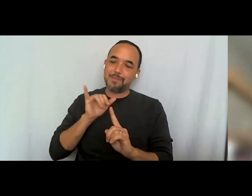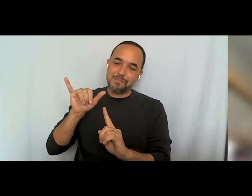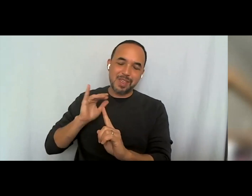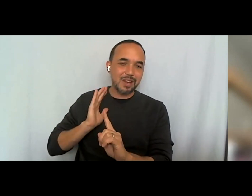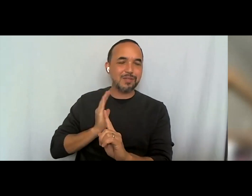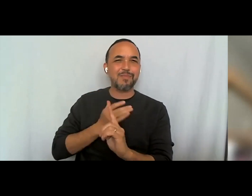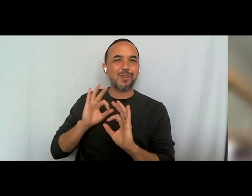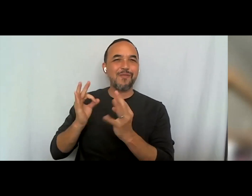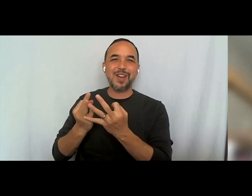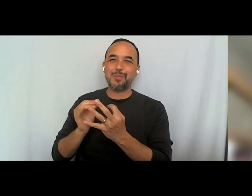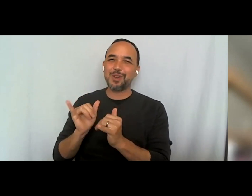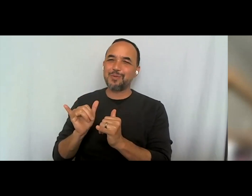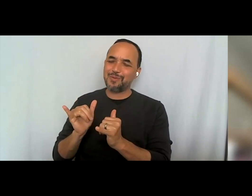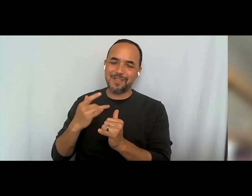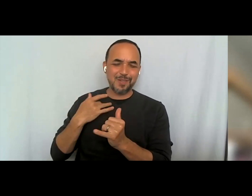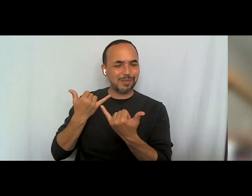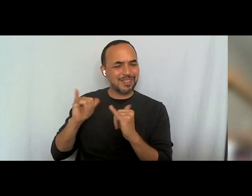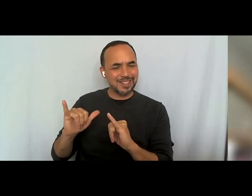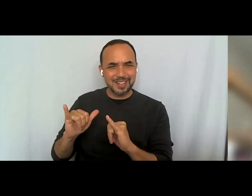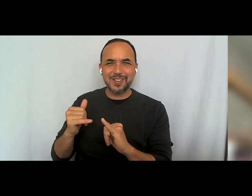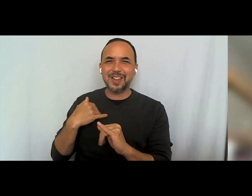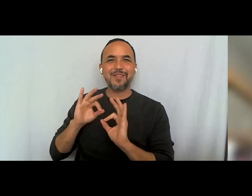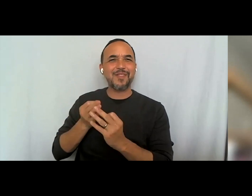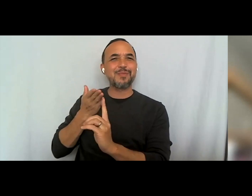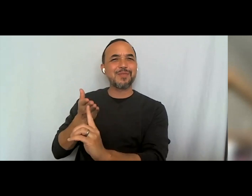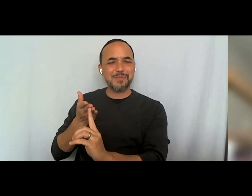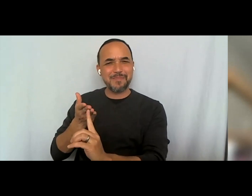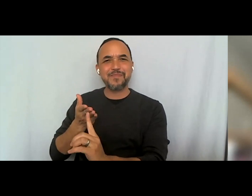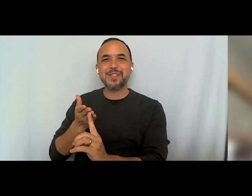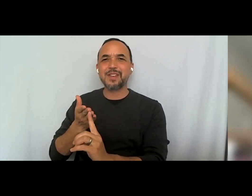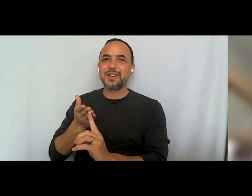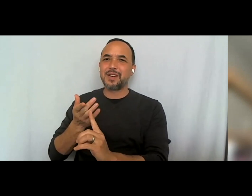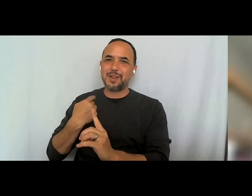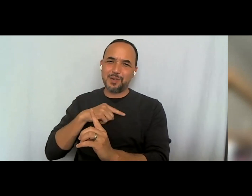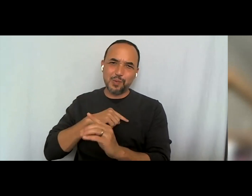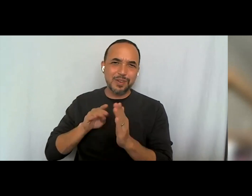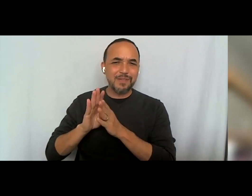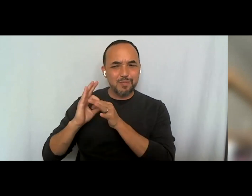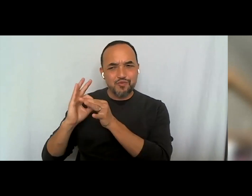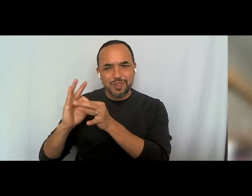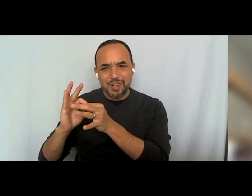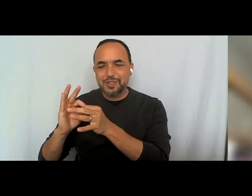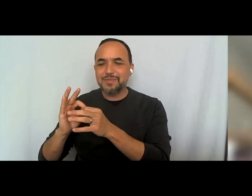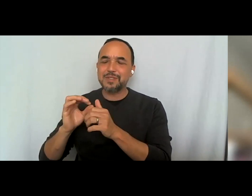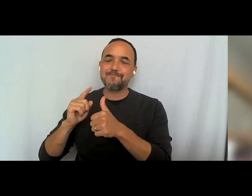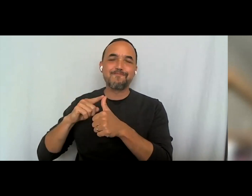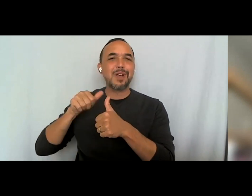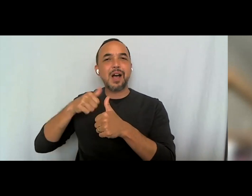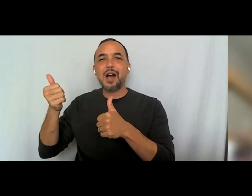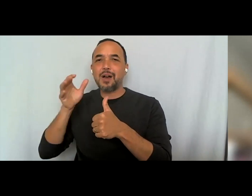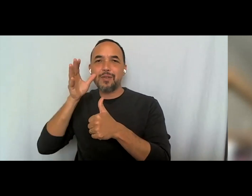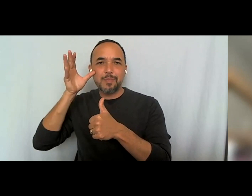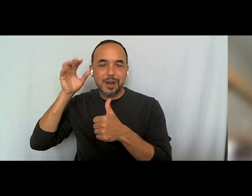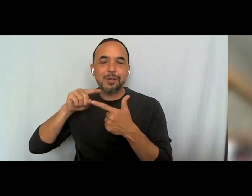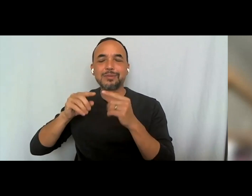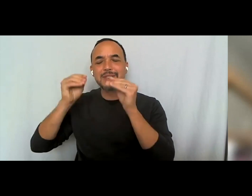I believe we still do have a family there. We made relationship with parents and teachers, and if you